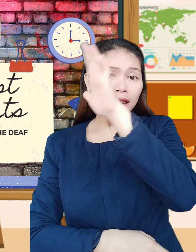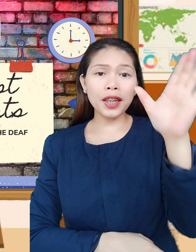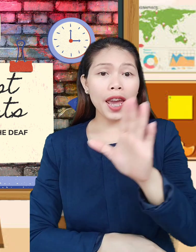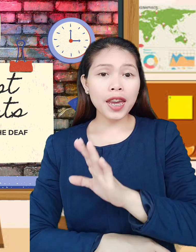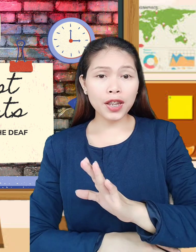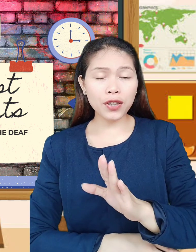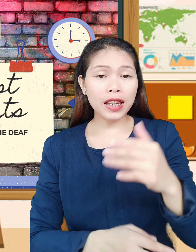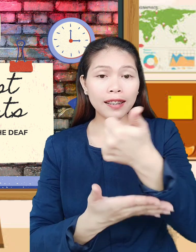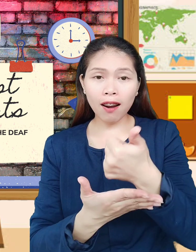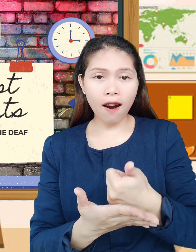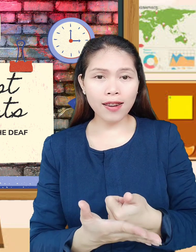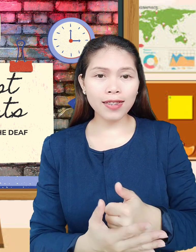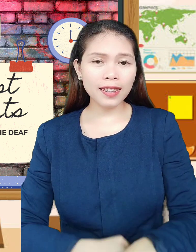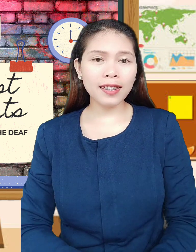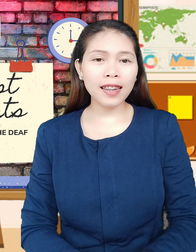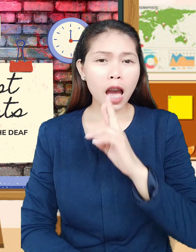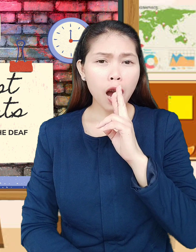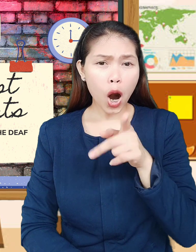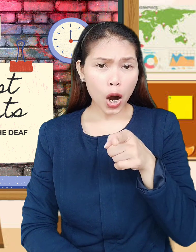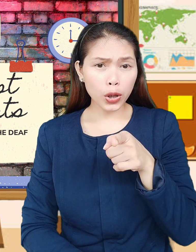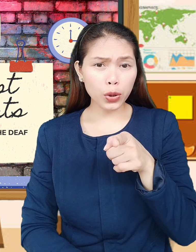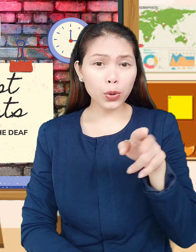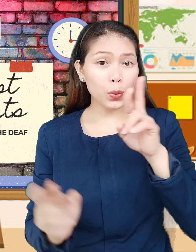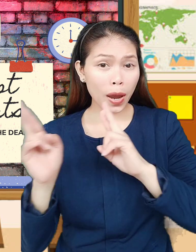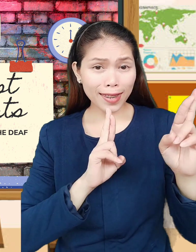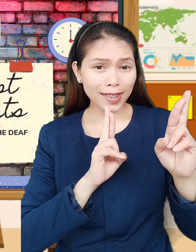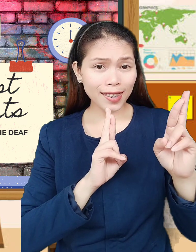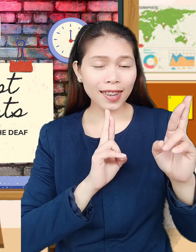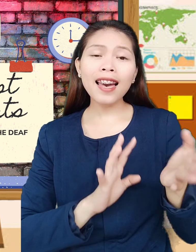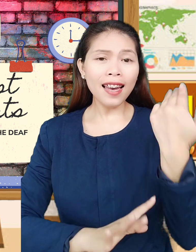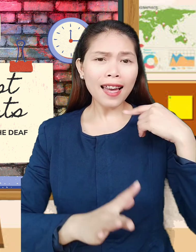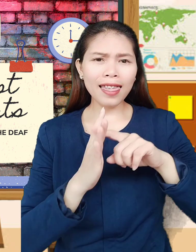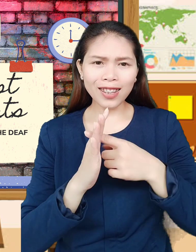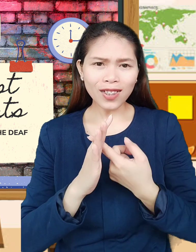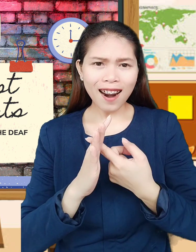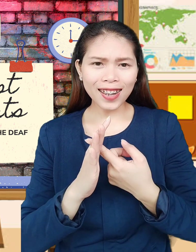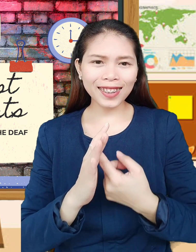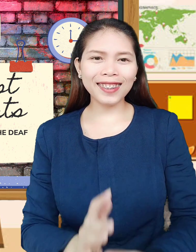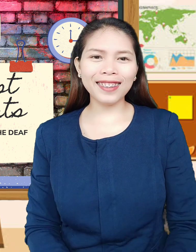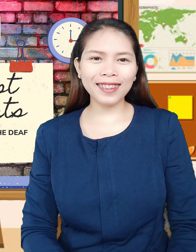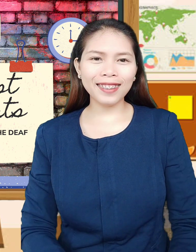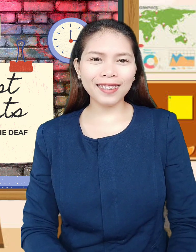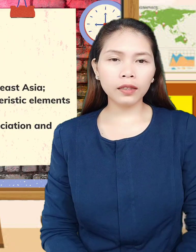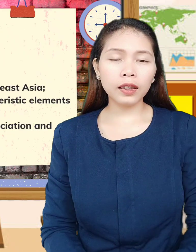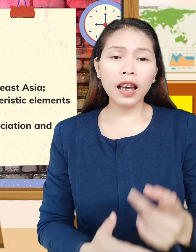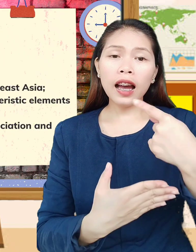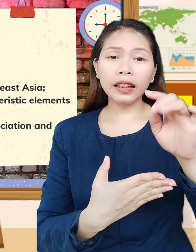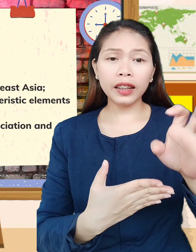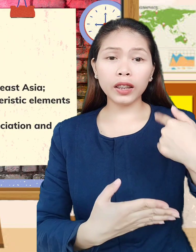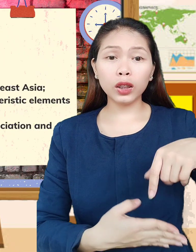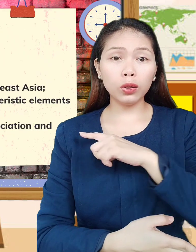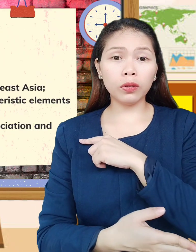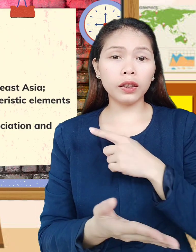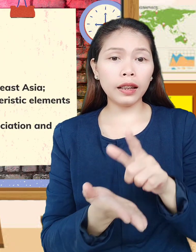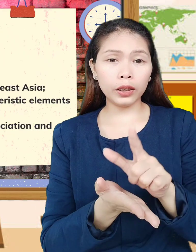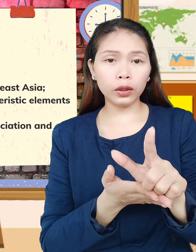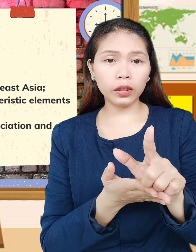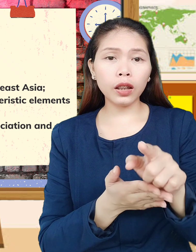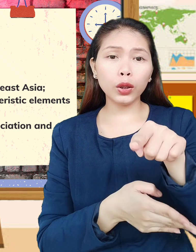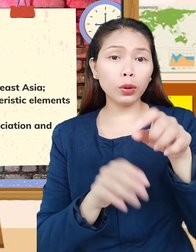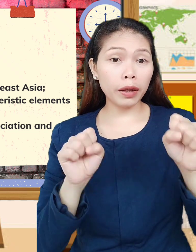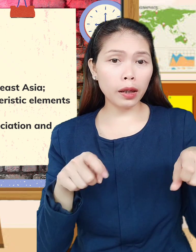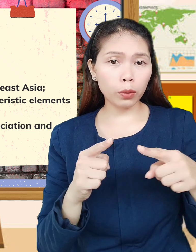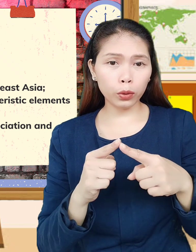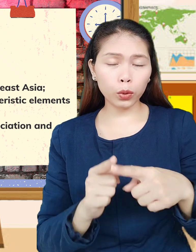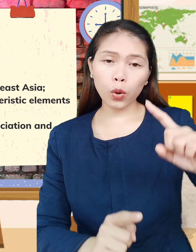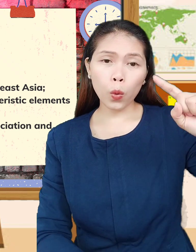Southeast Asian arts. Are you ready? Let's start. At the end of this lesson, you will be